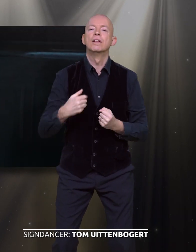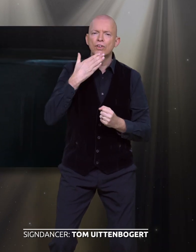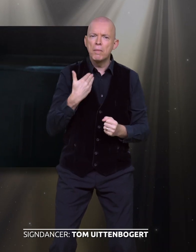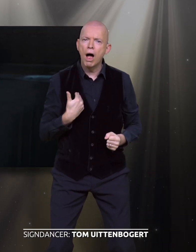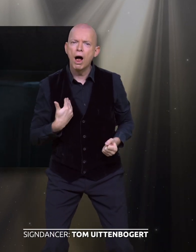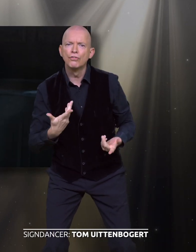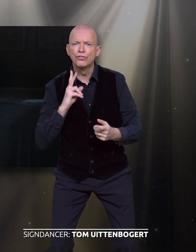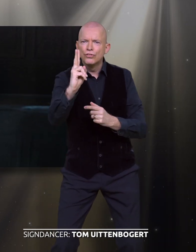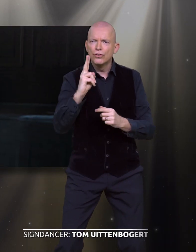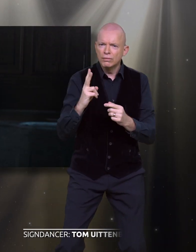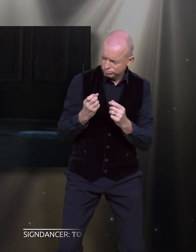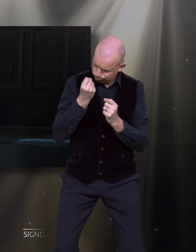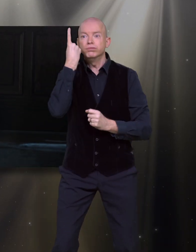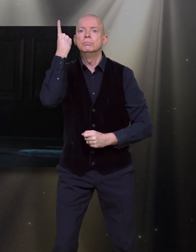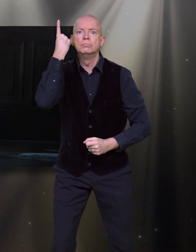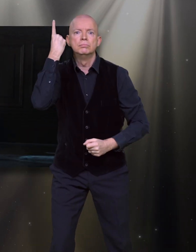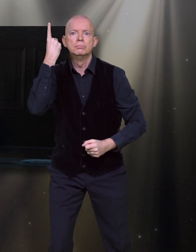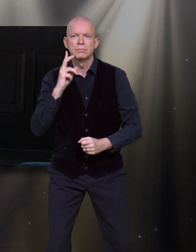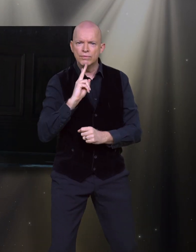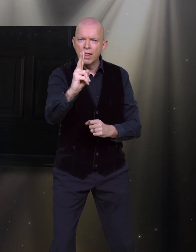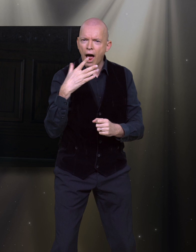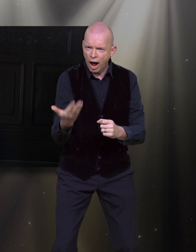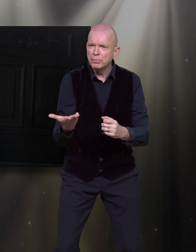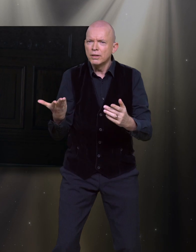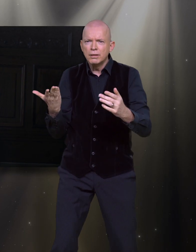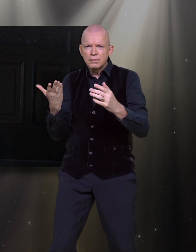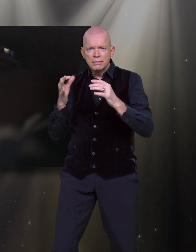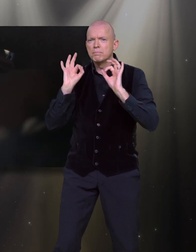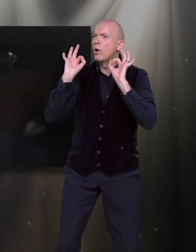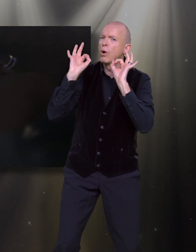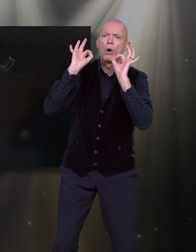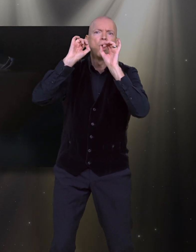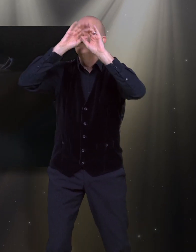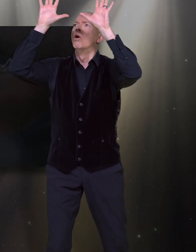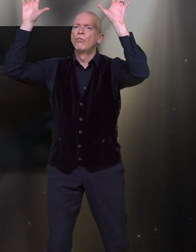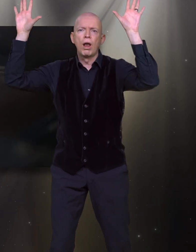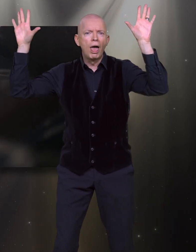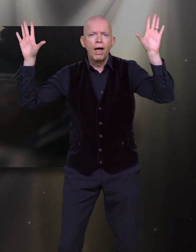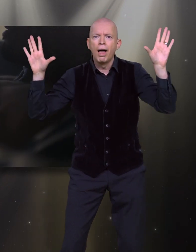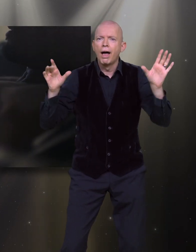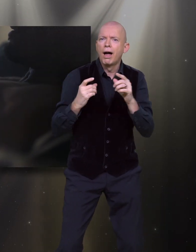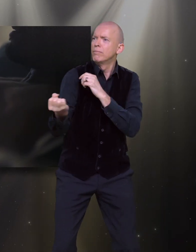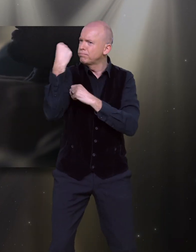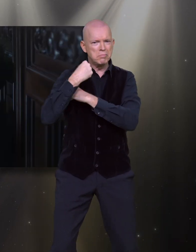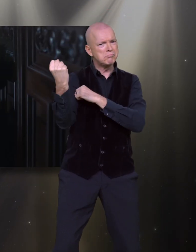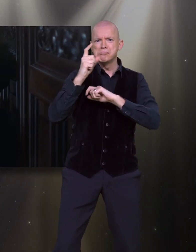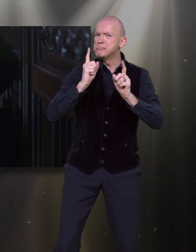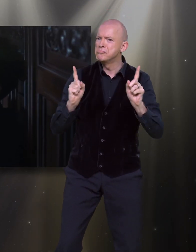wonder if it ever crossed your mind that what we had was really unbelievable, unbeatable,